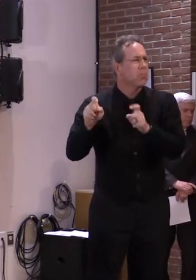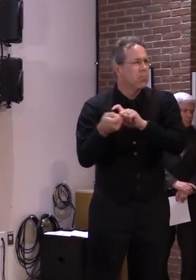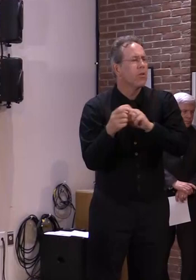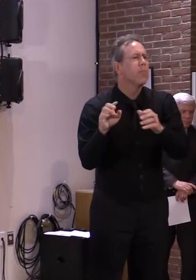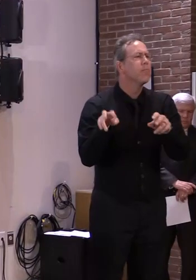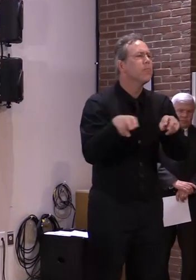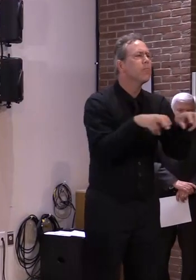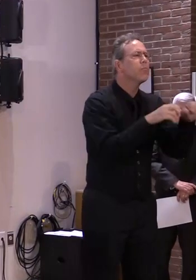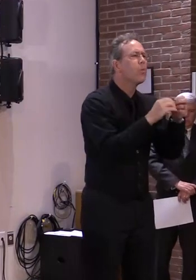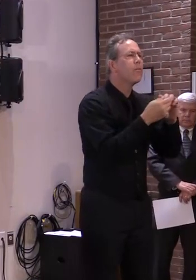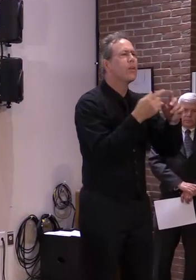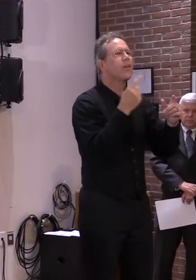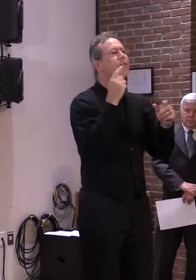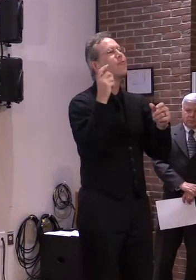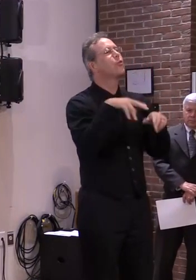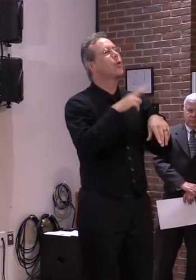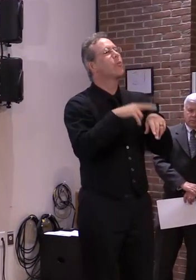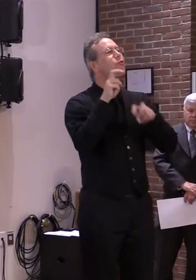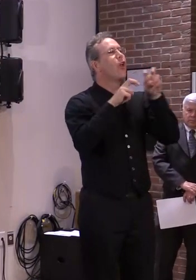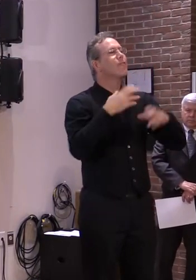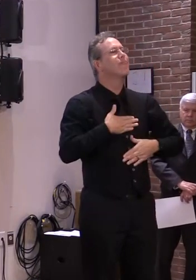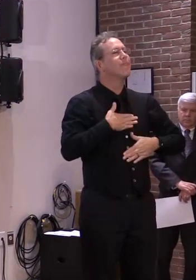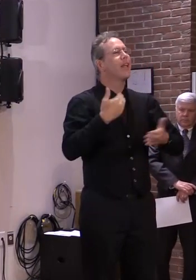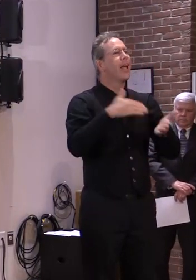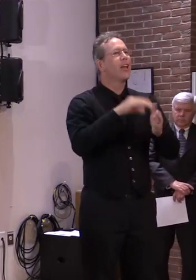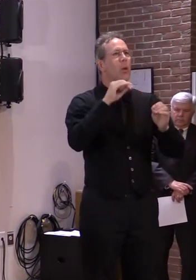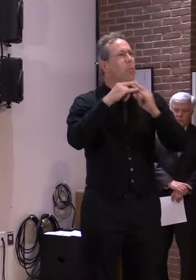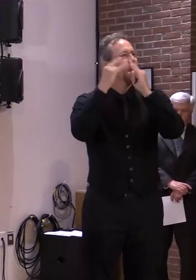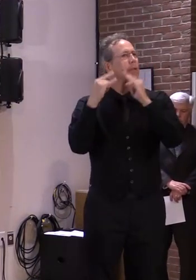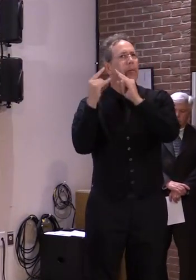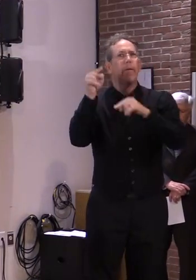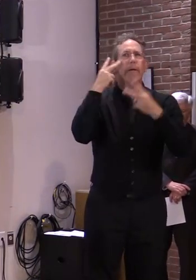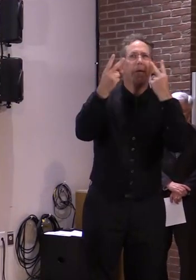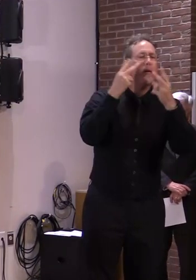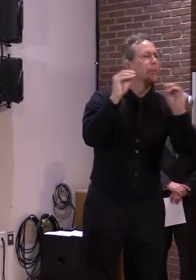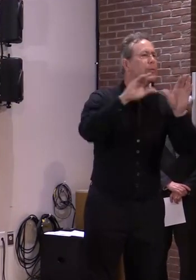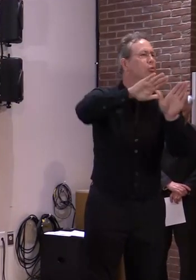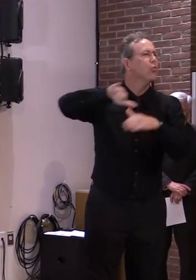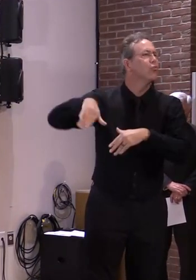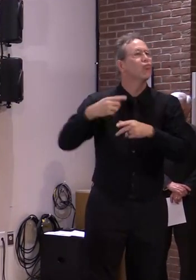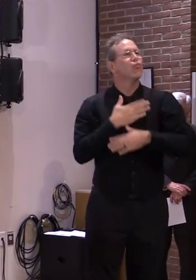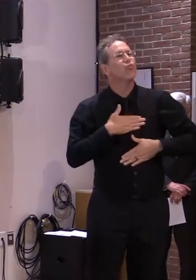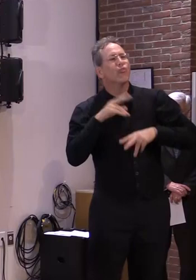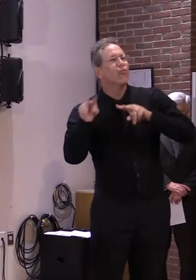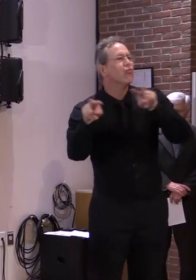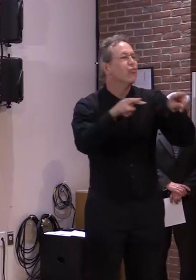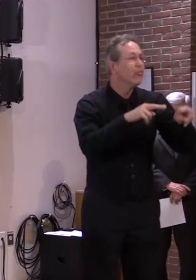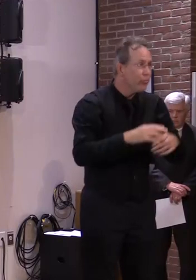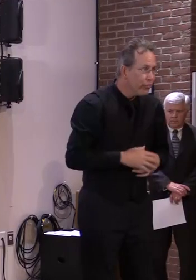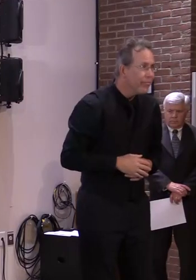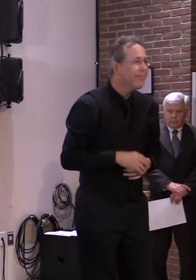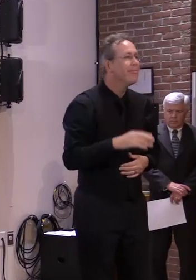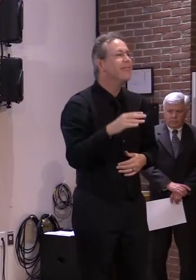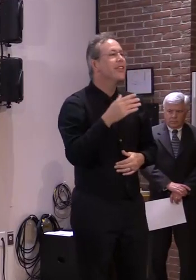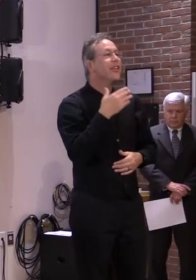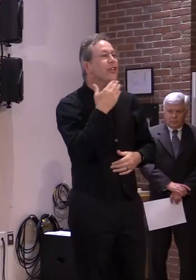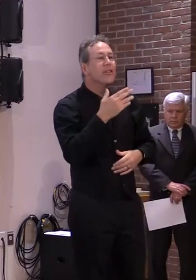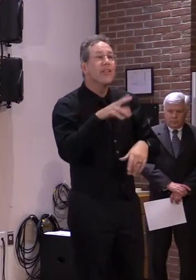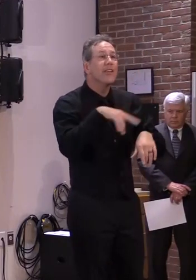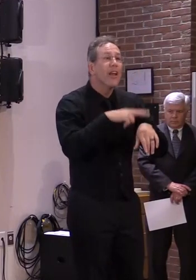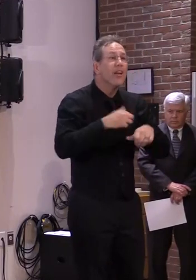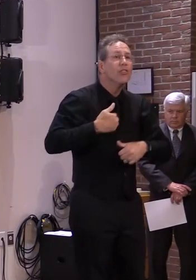Team for their quick work building the surge site last year and keeping it ready at a moment's notice ever